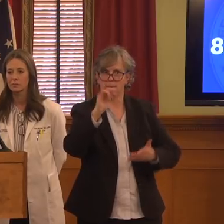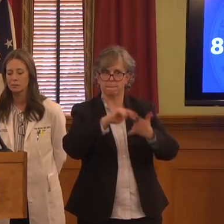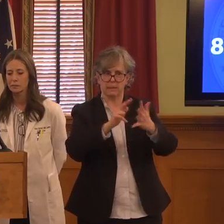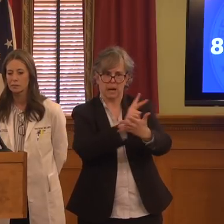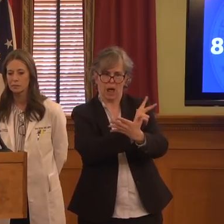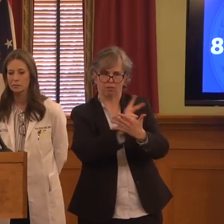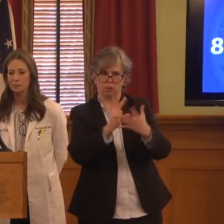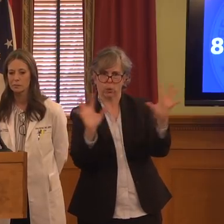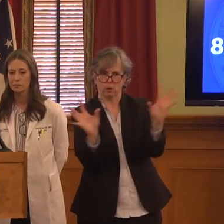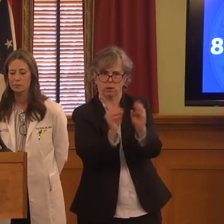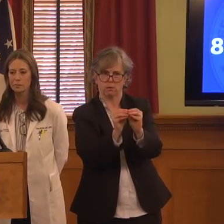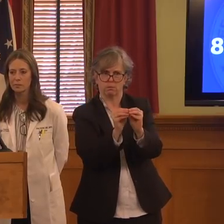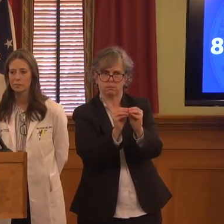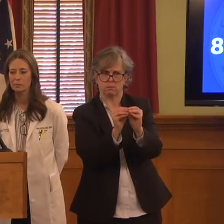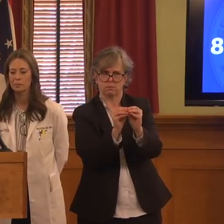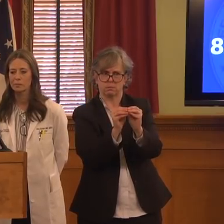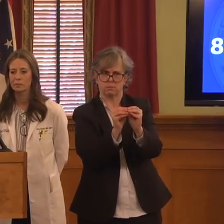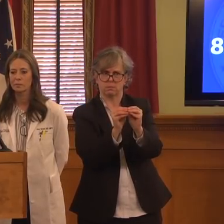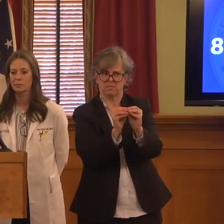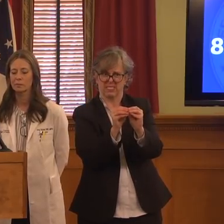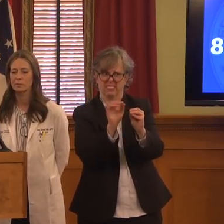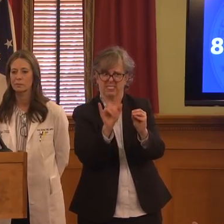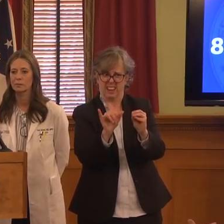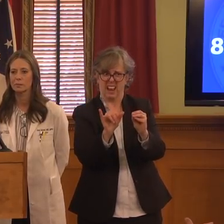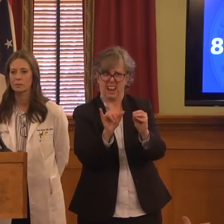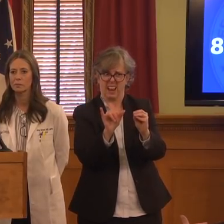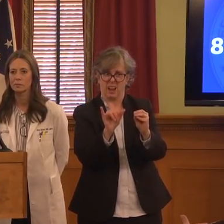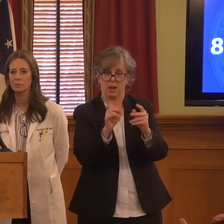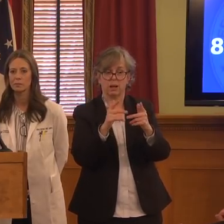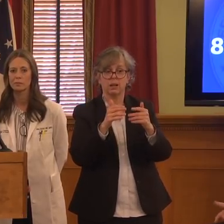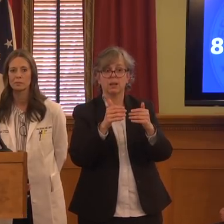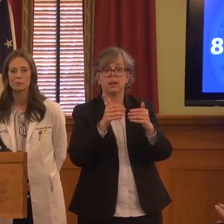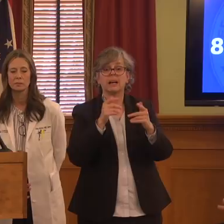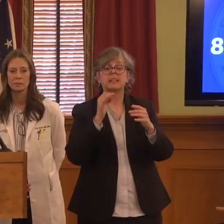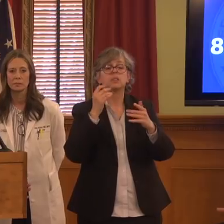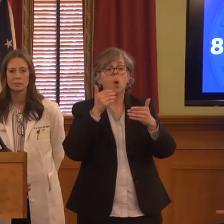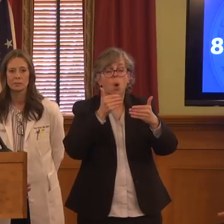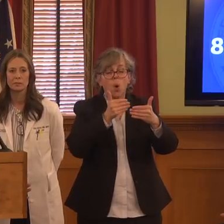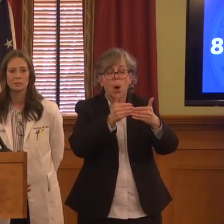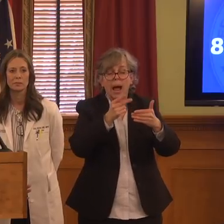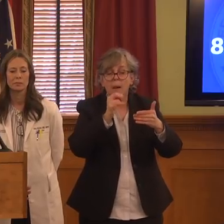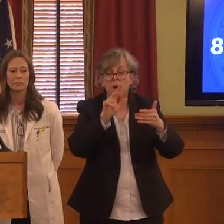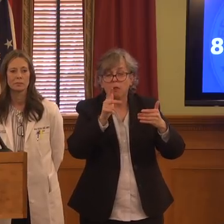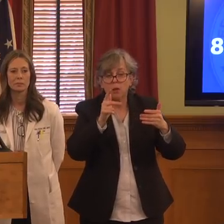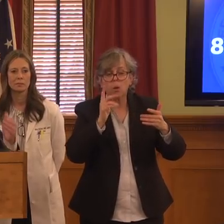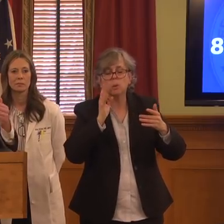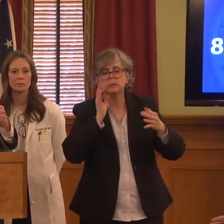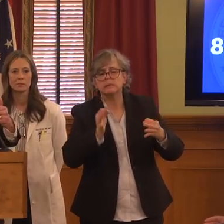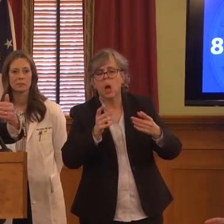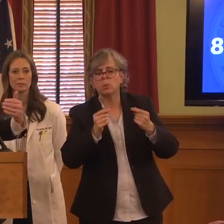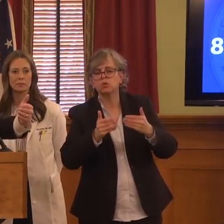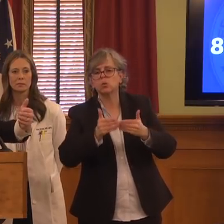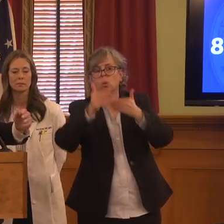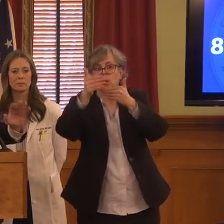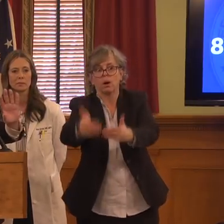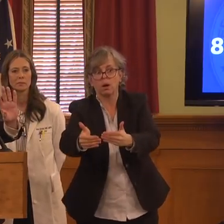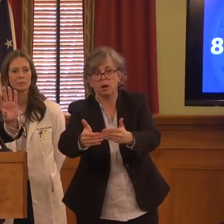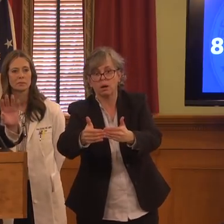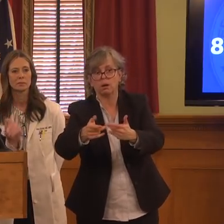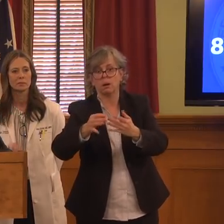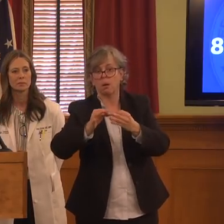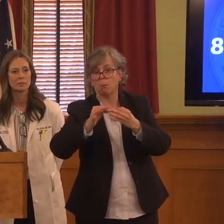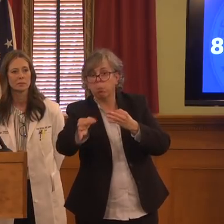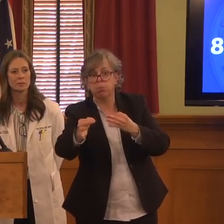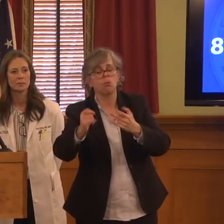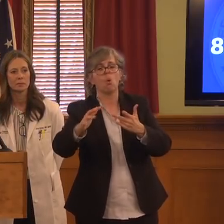approximately. We will review it as we go. We frankly have no idea at this point whether that will extend beyond that,